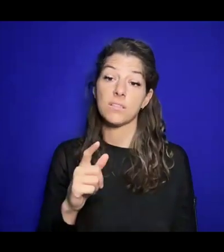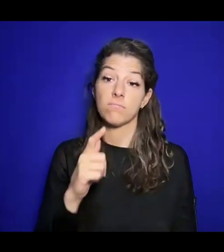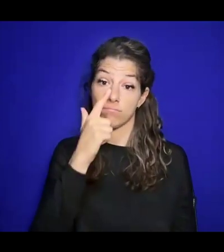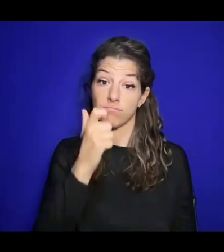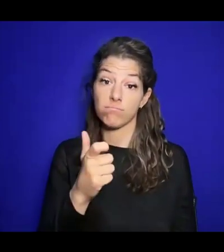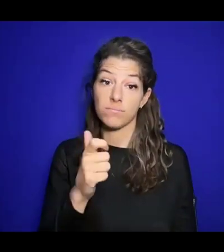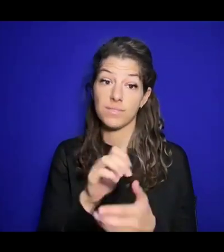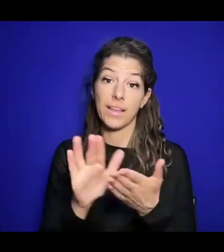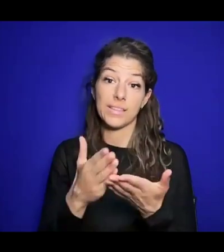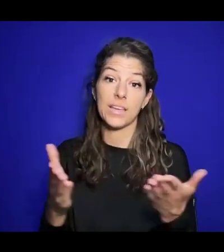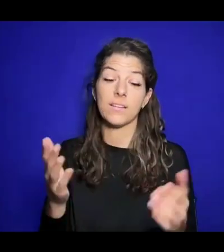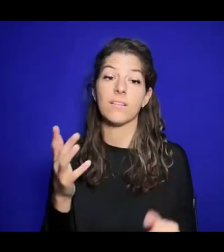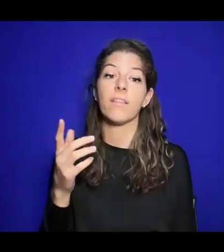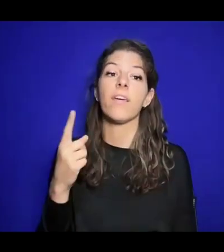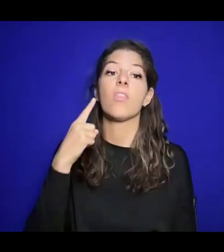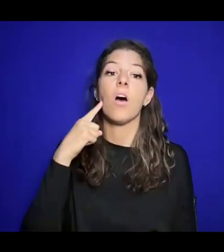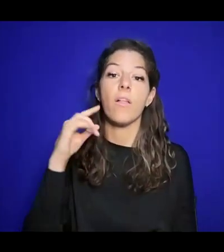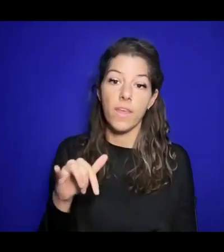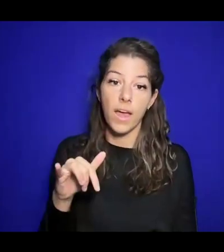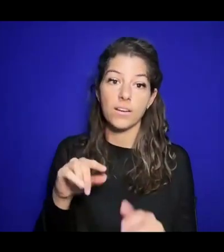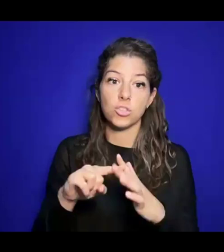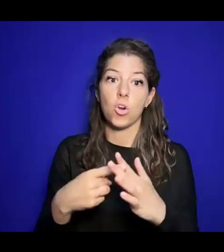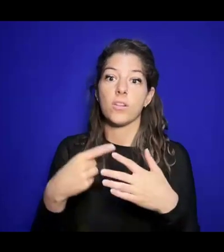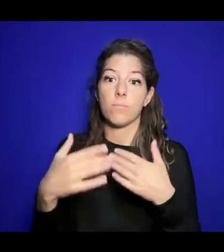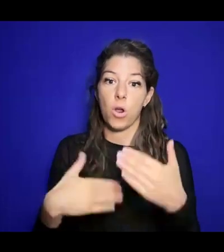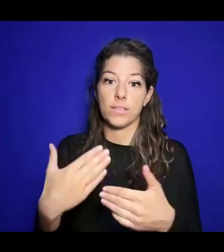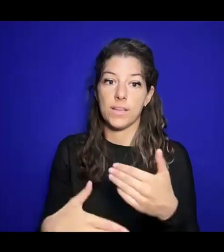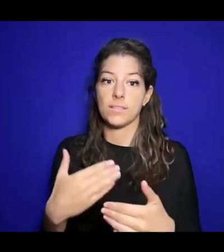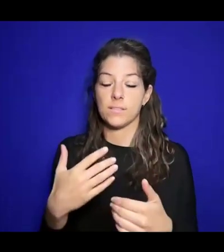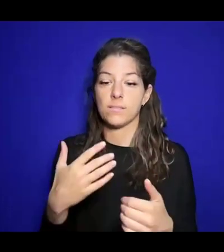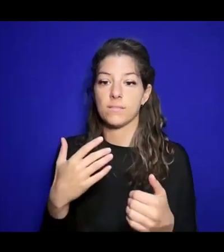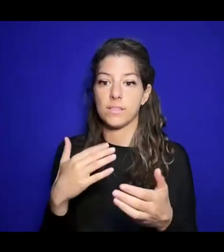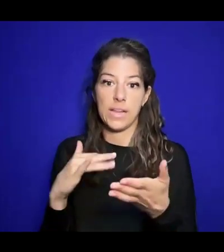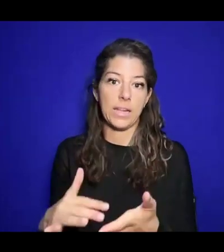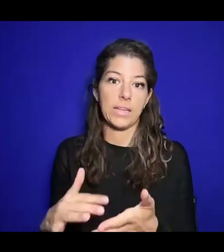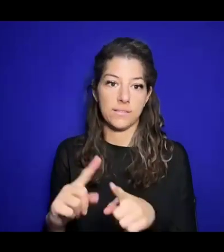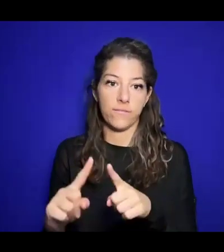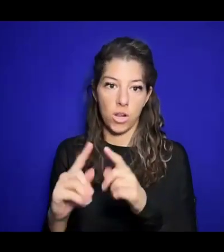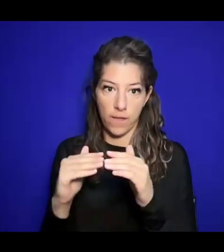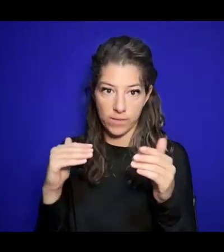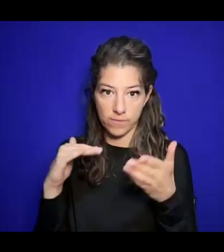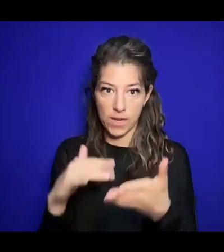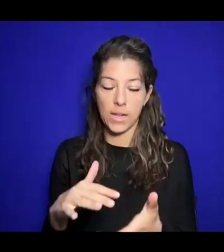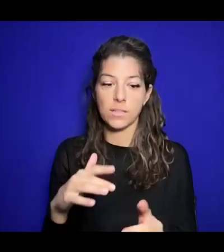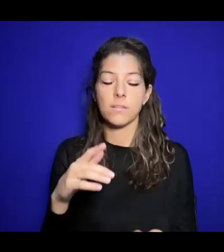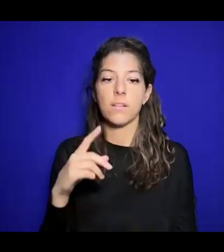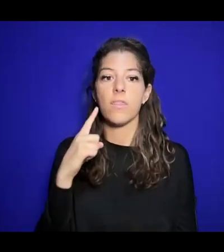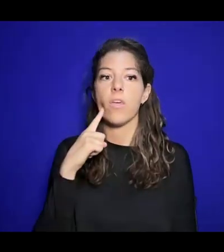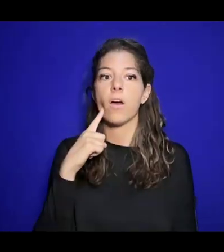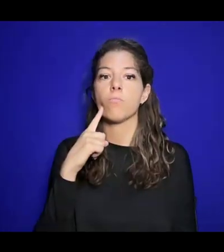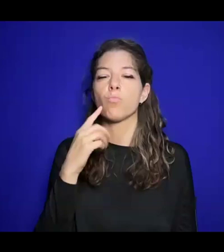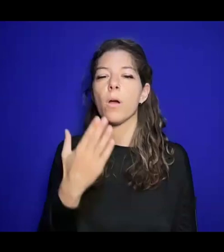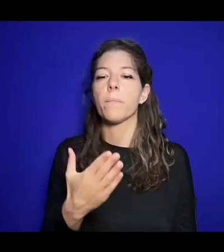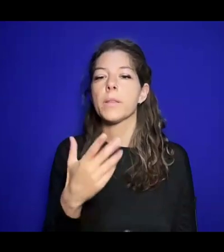quite a nice thing. And they thought that when they started the process, the studies, the different level of studies, they thought it would